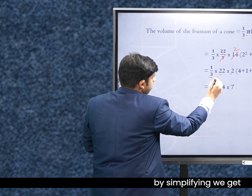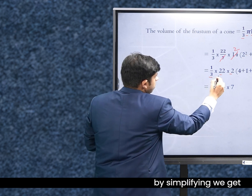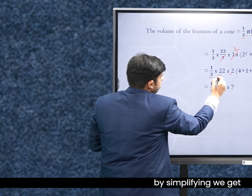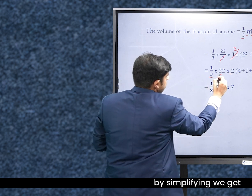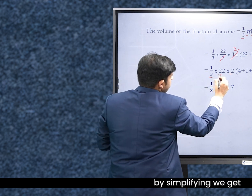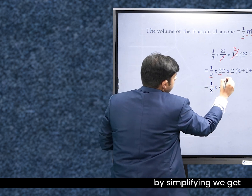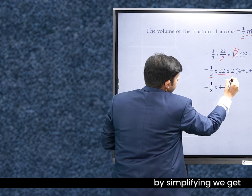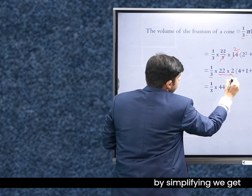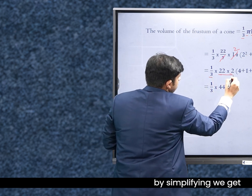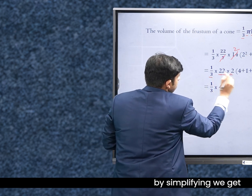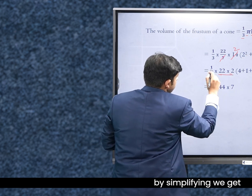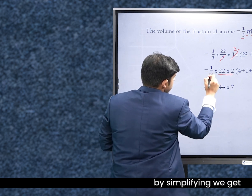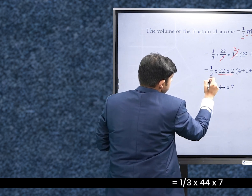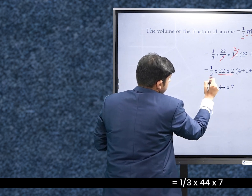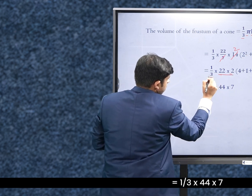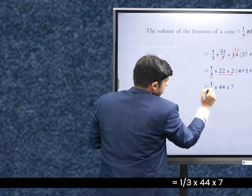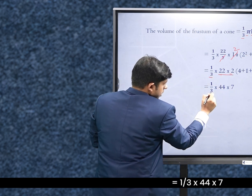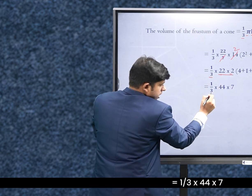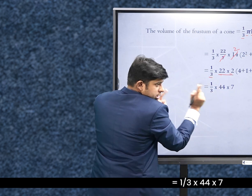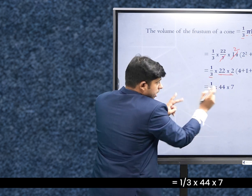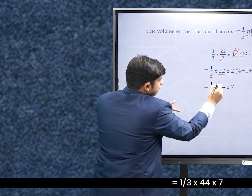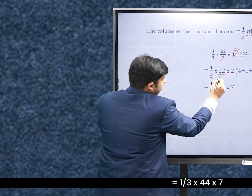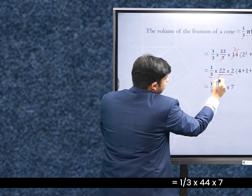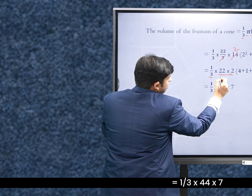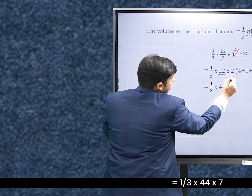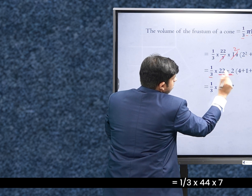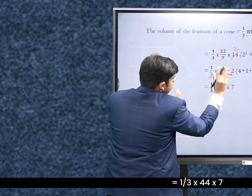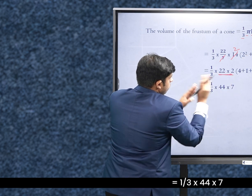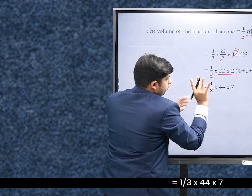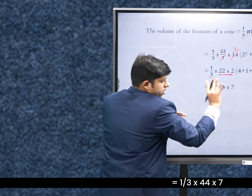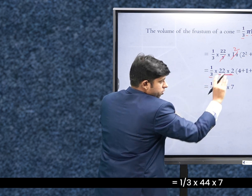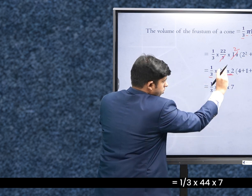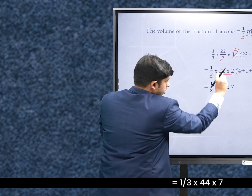By simplifying, we get 1 by 3 into 44 into 7.